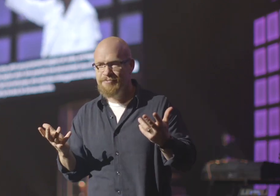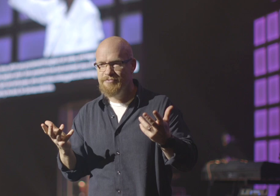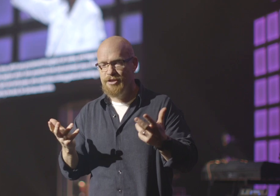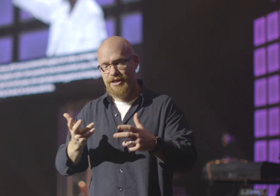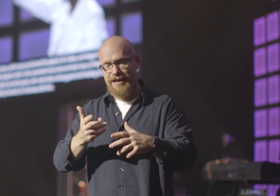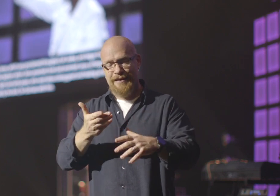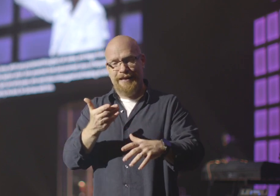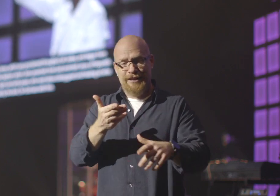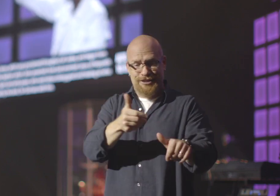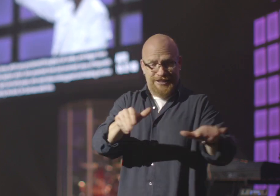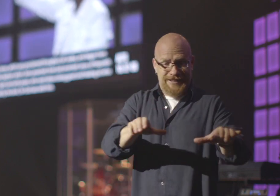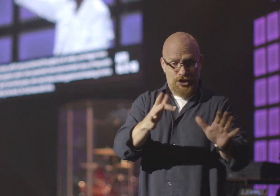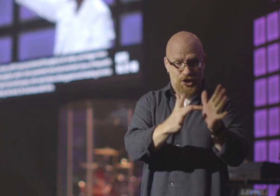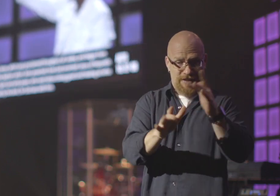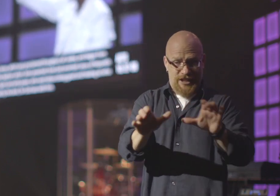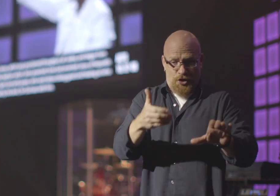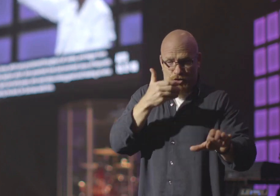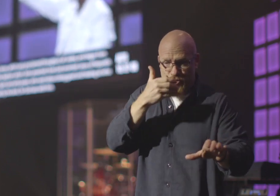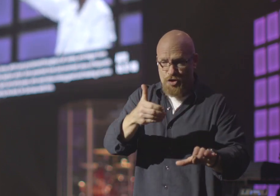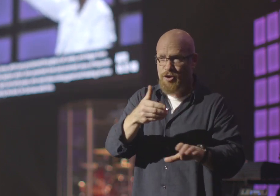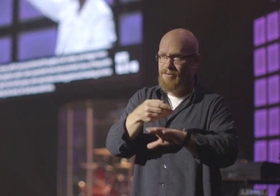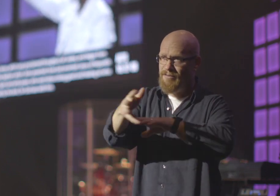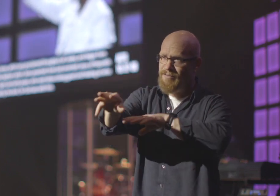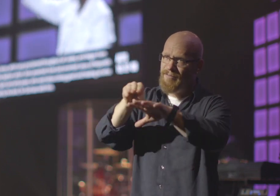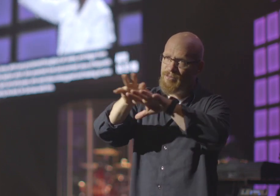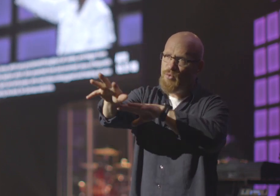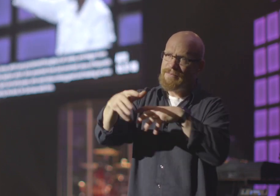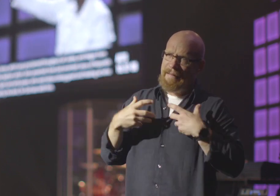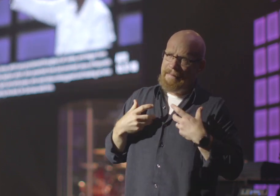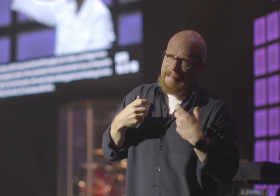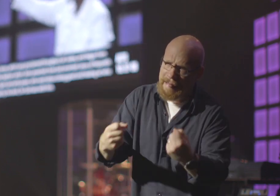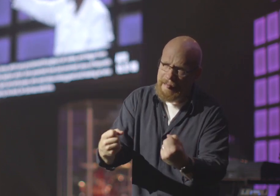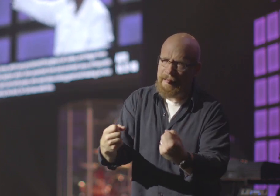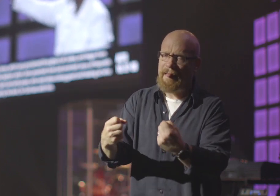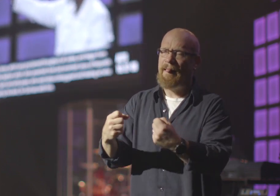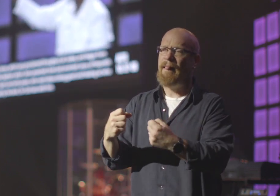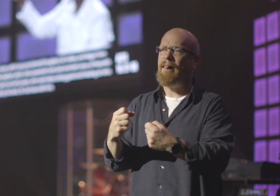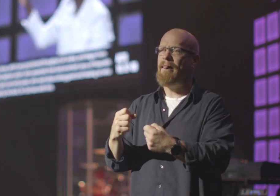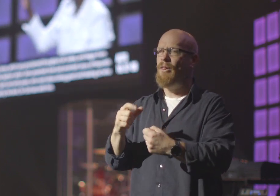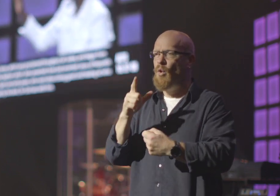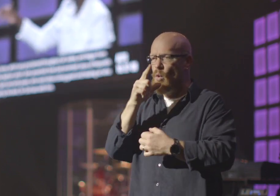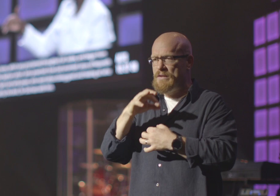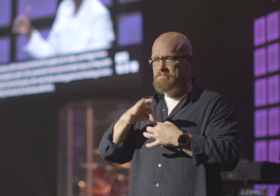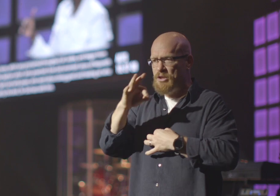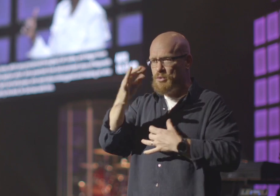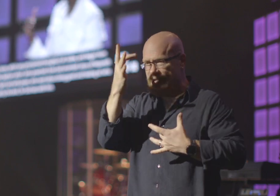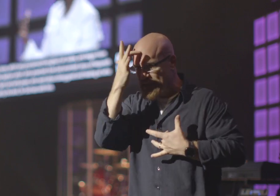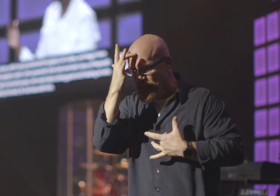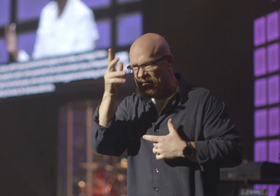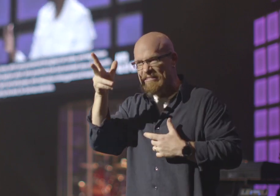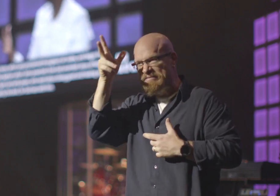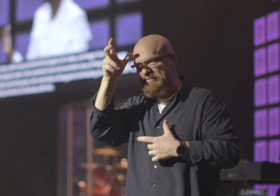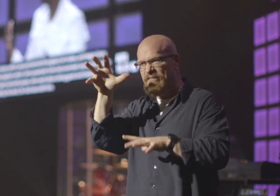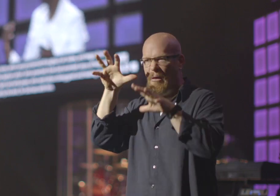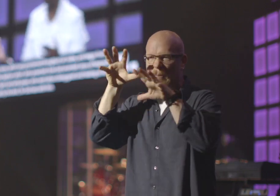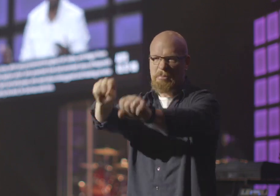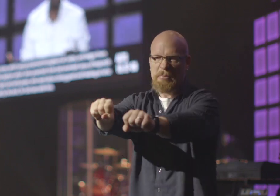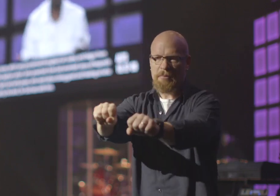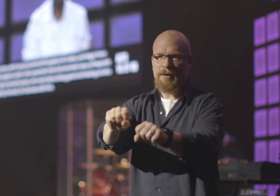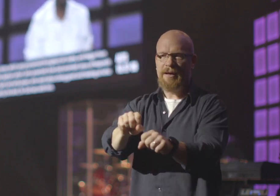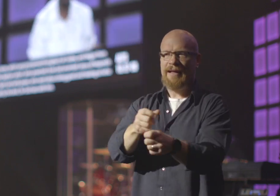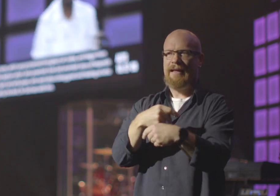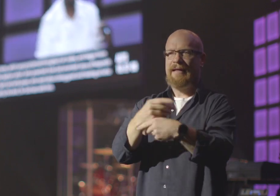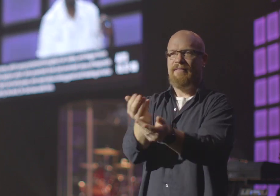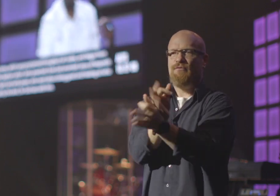healing. Who went about doing good and healing all who were oppressed of the devil. Then it says this, for